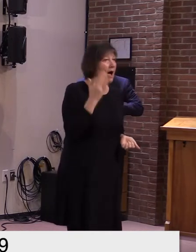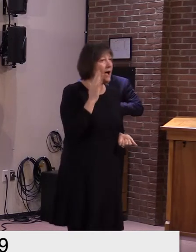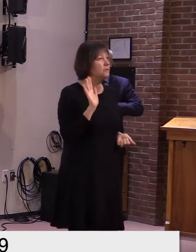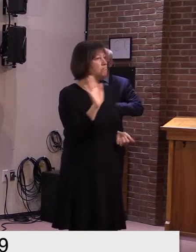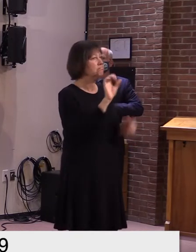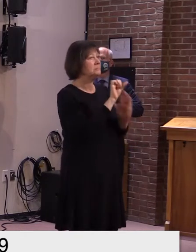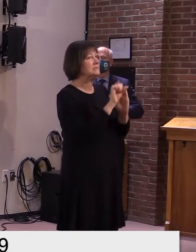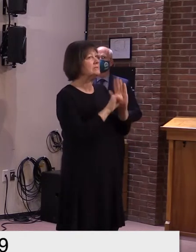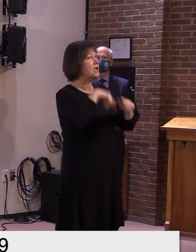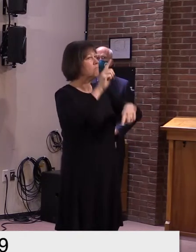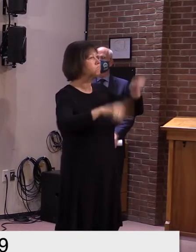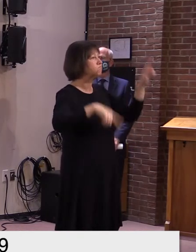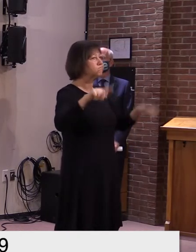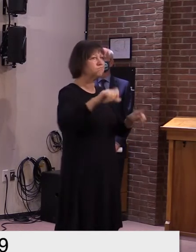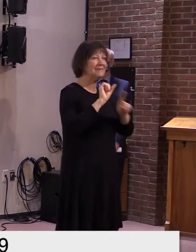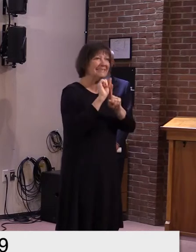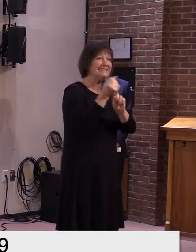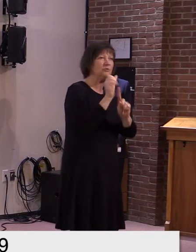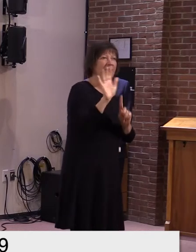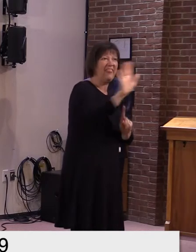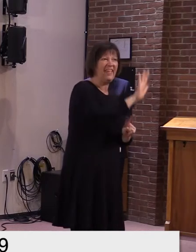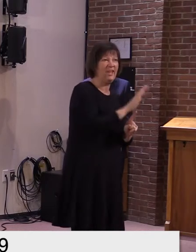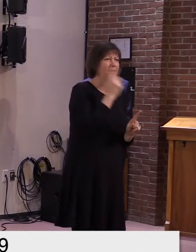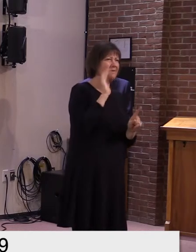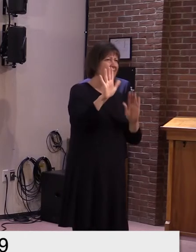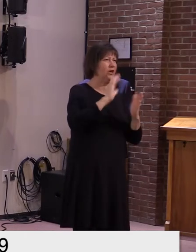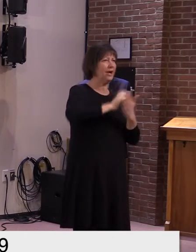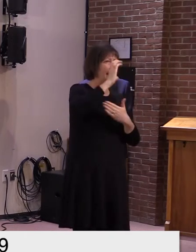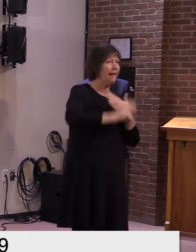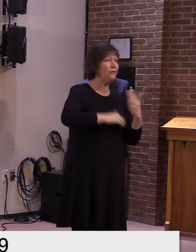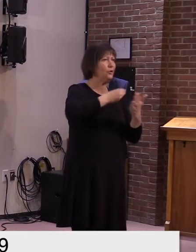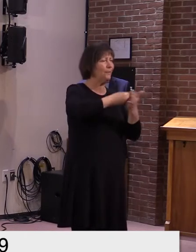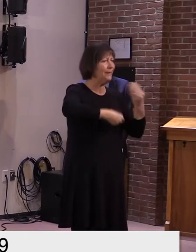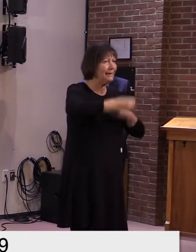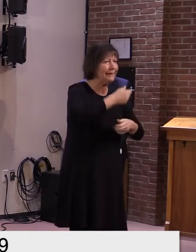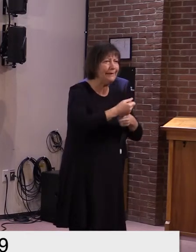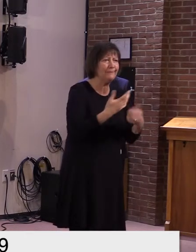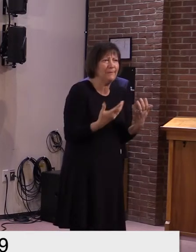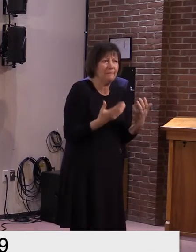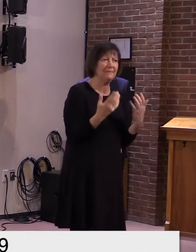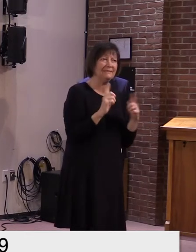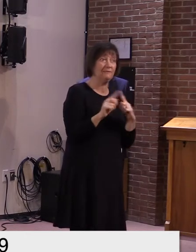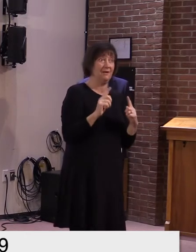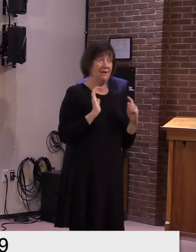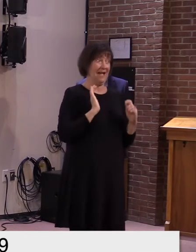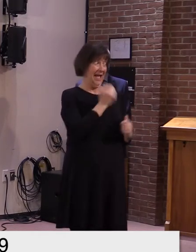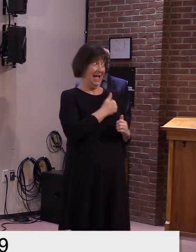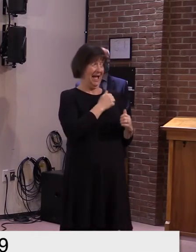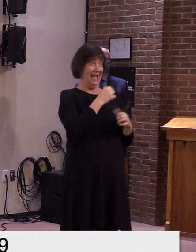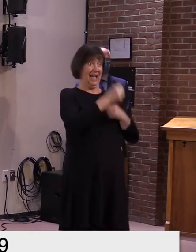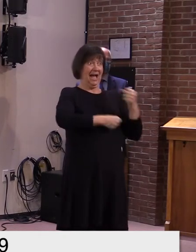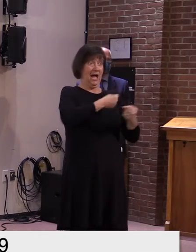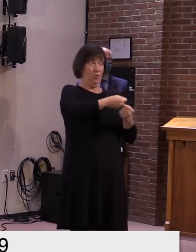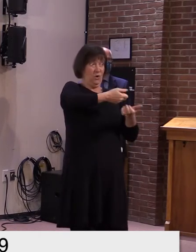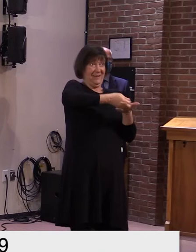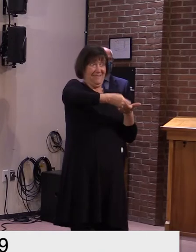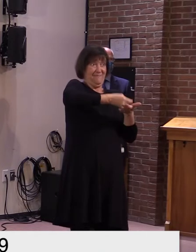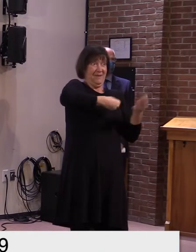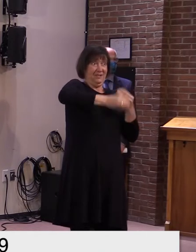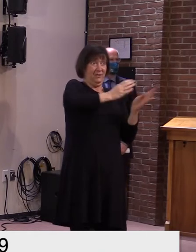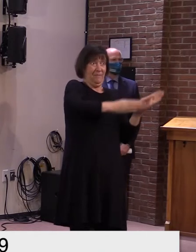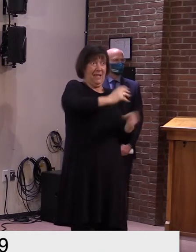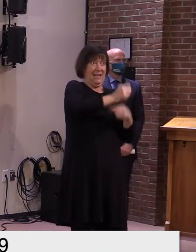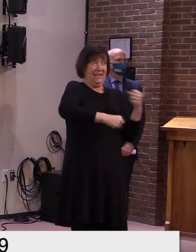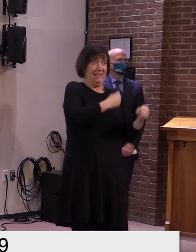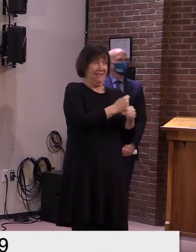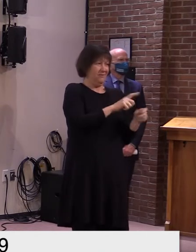different situations, mainly because of their fiscal years. You know, we're in the middle of our fiscal year. So we don't, we're all